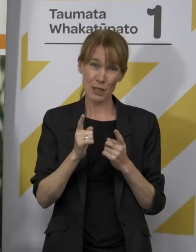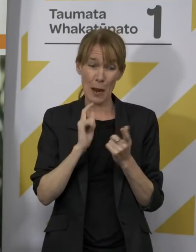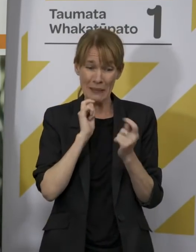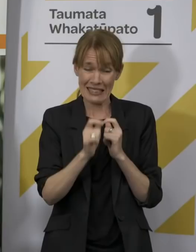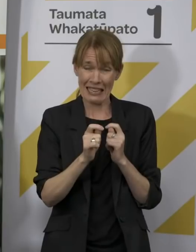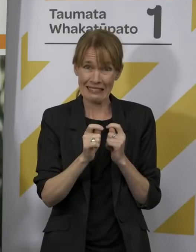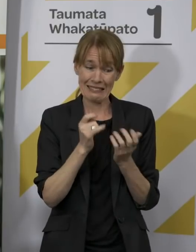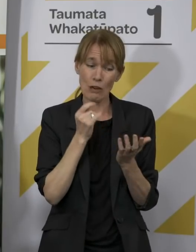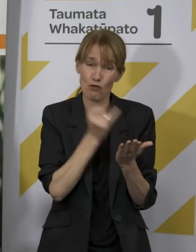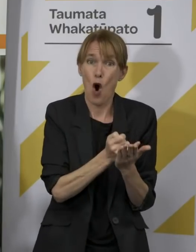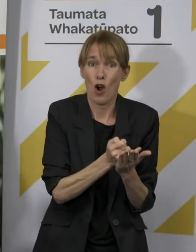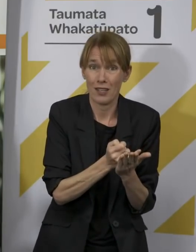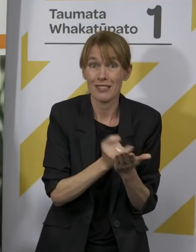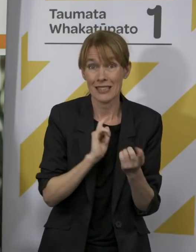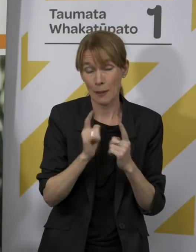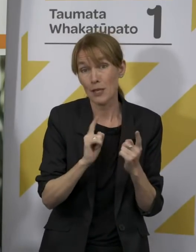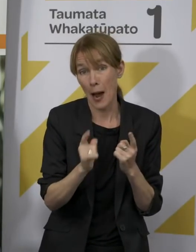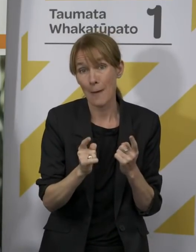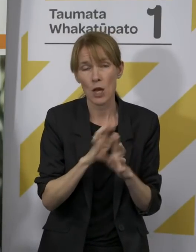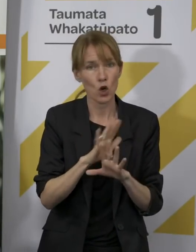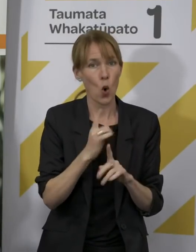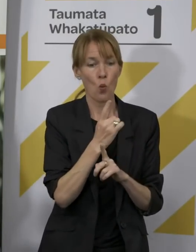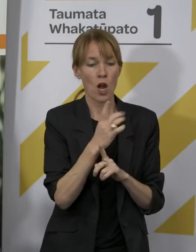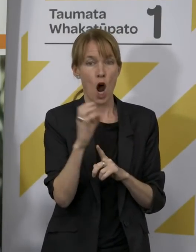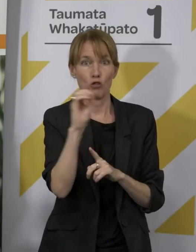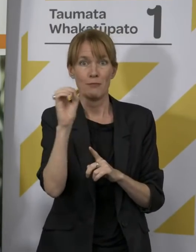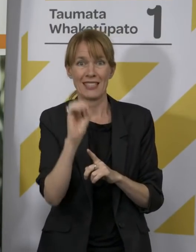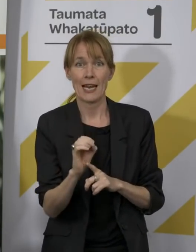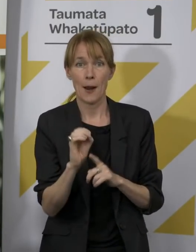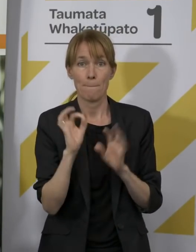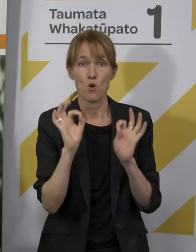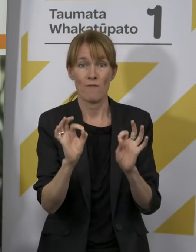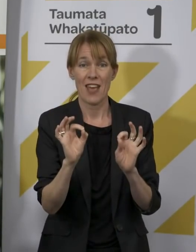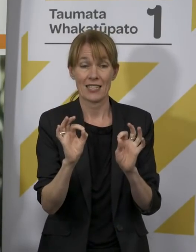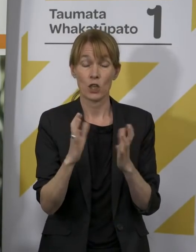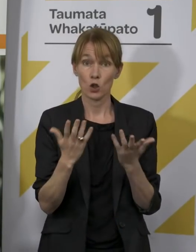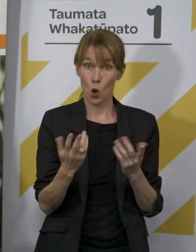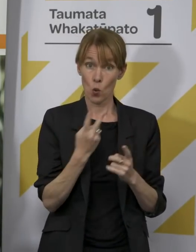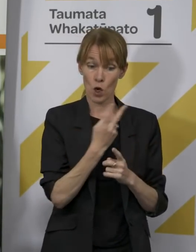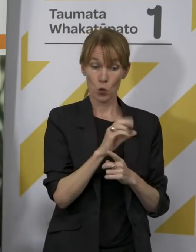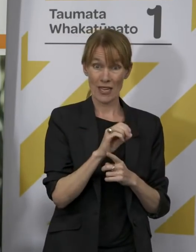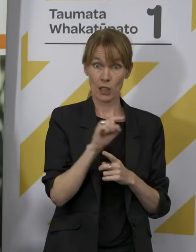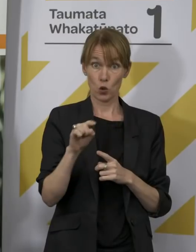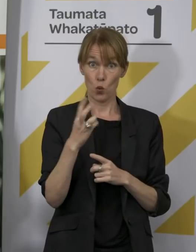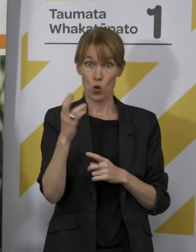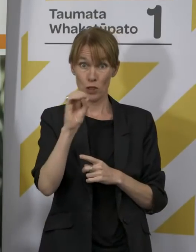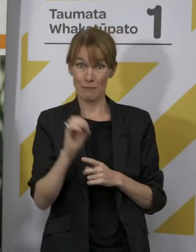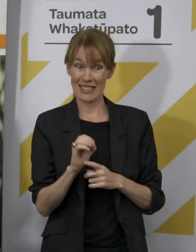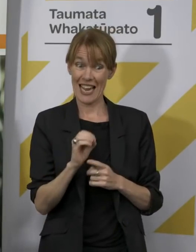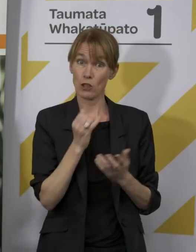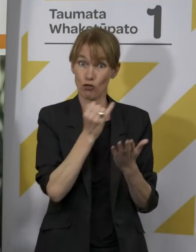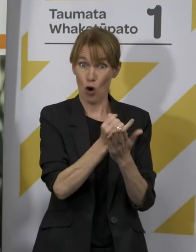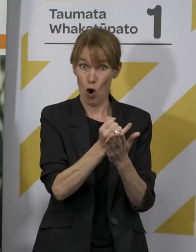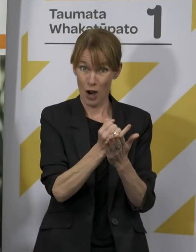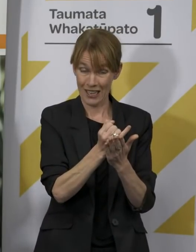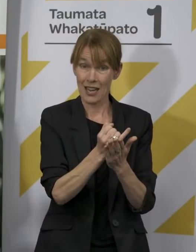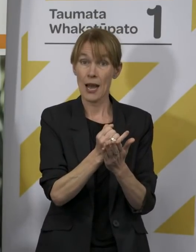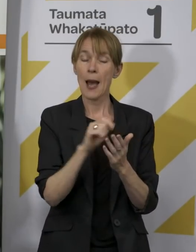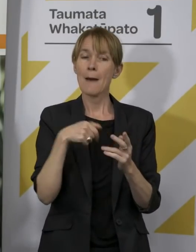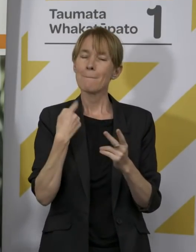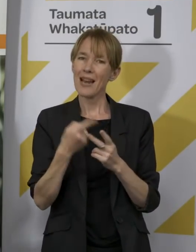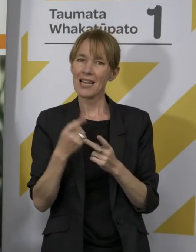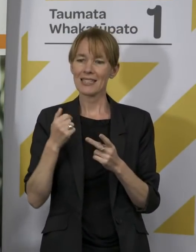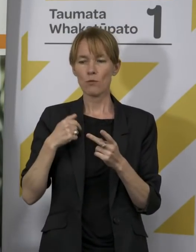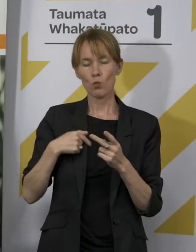false negative rate of somewhere around 20 to 30%, but also it's part of our